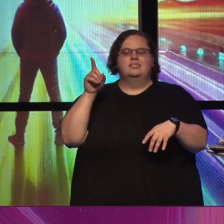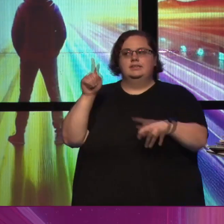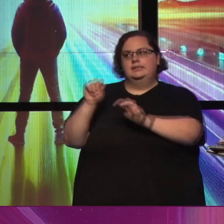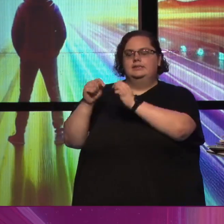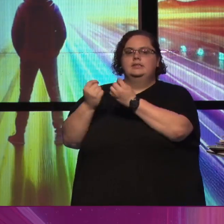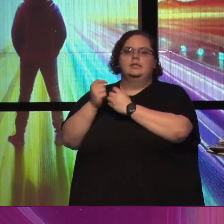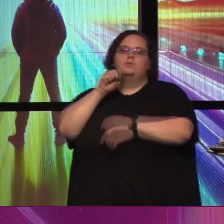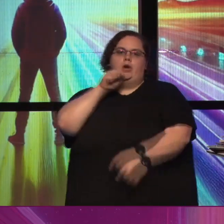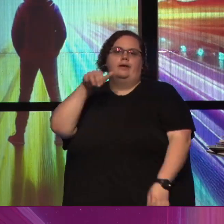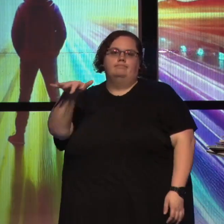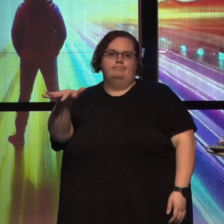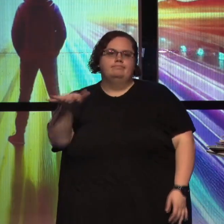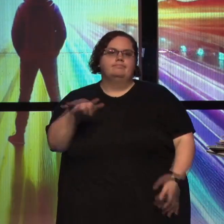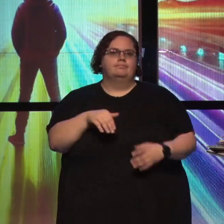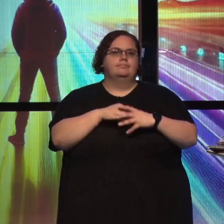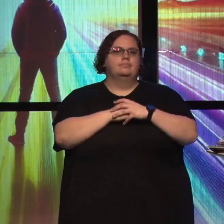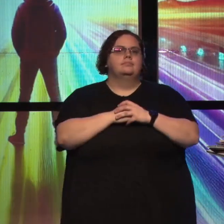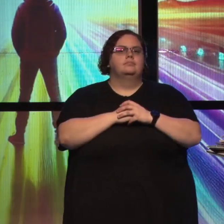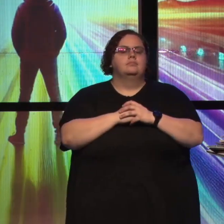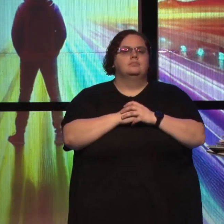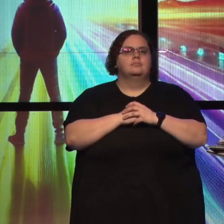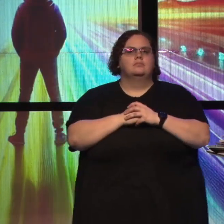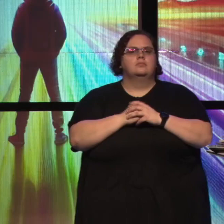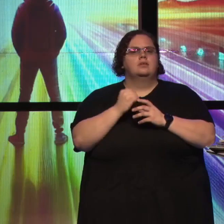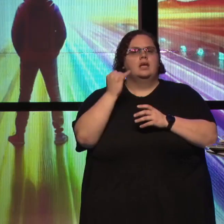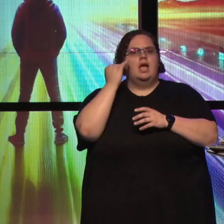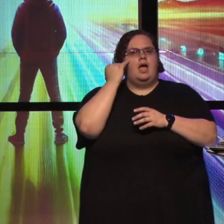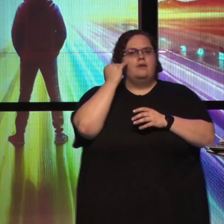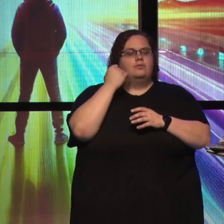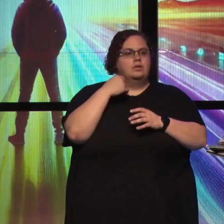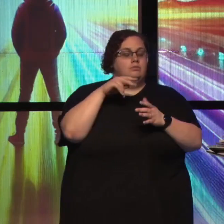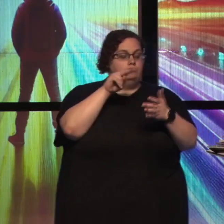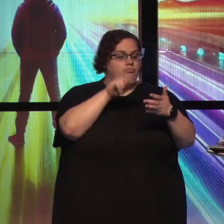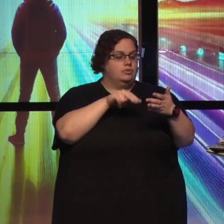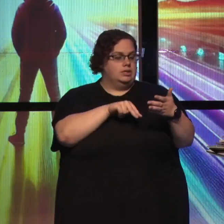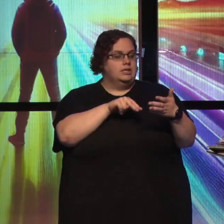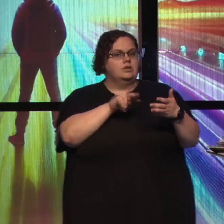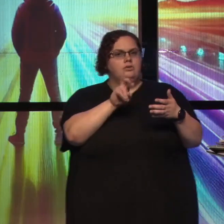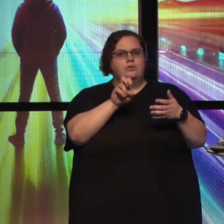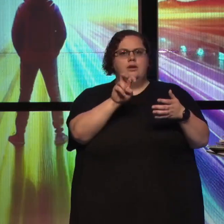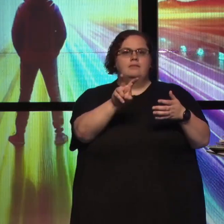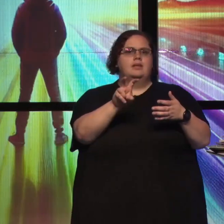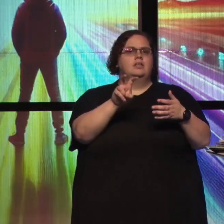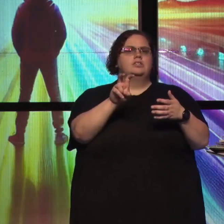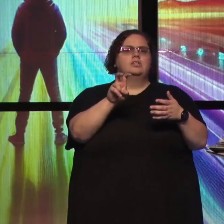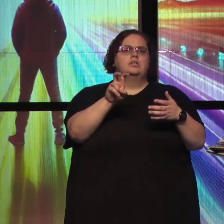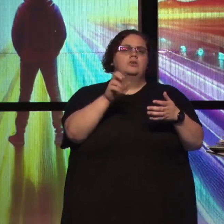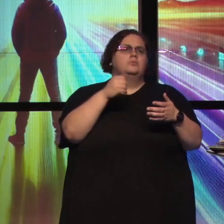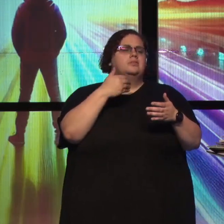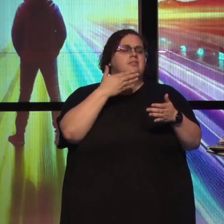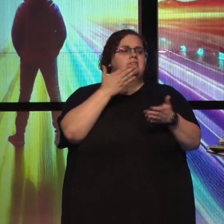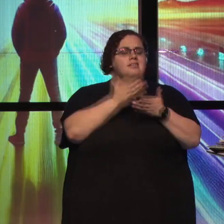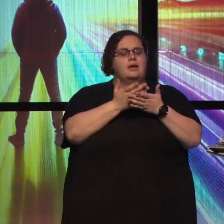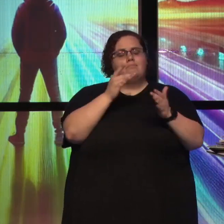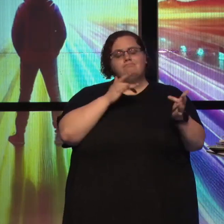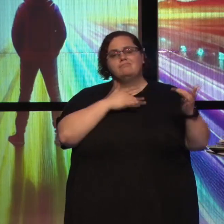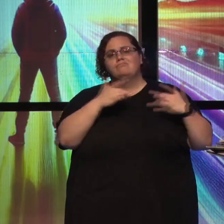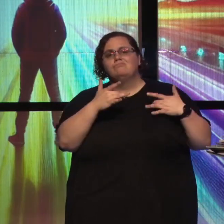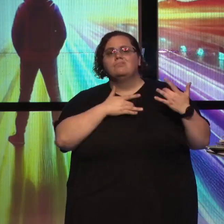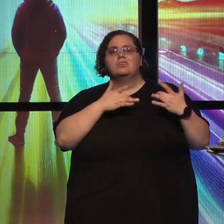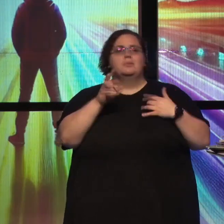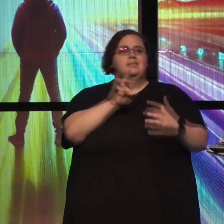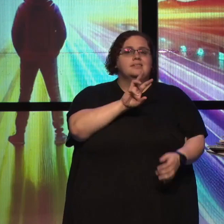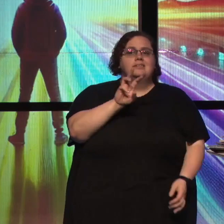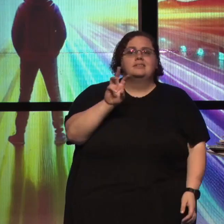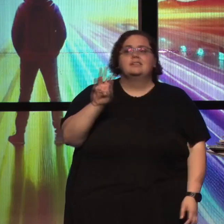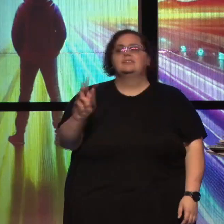Dragon. And if we'll read Revelation like this, and we'll take it, and we'll stop worrying about three numbers, 666, and what's going to happen, and